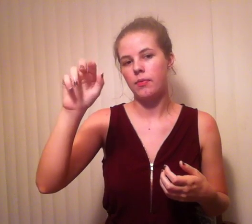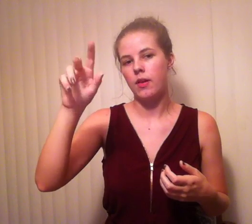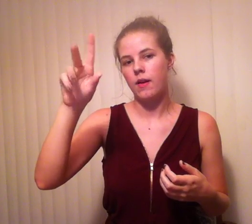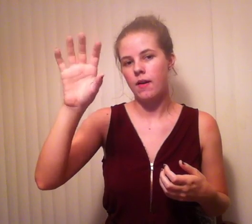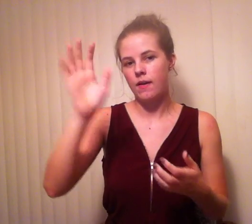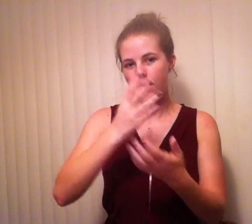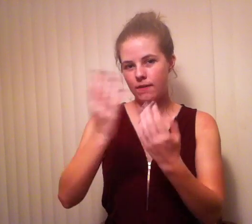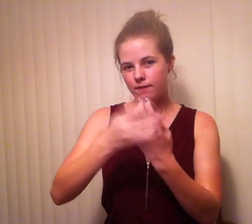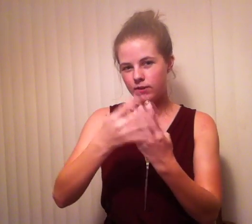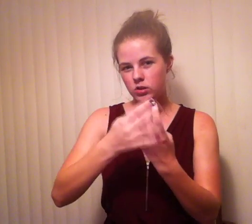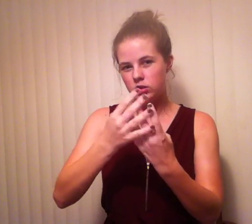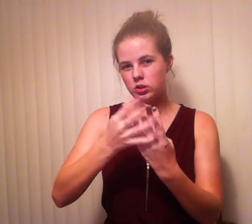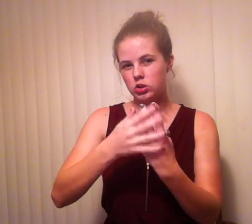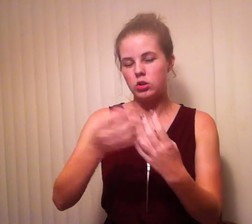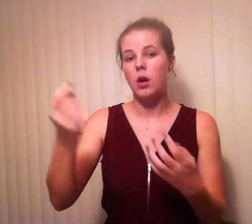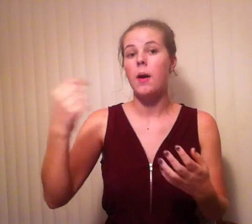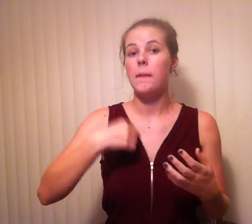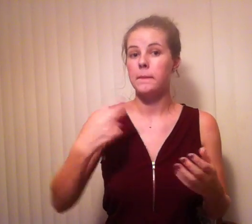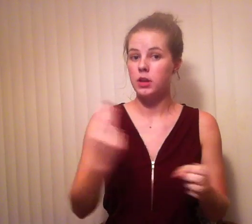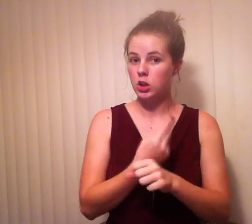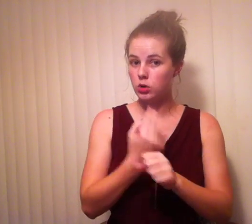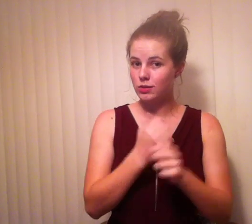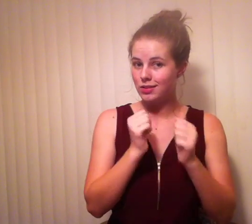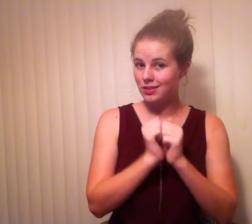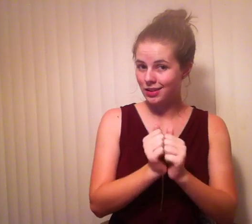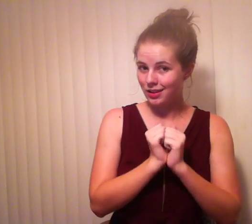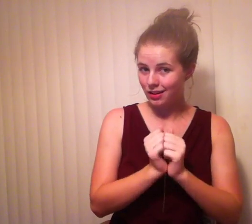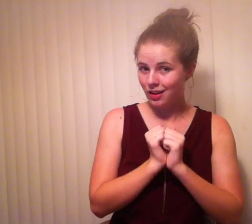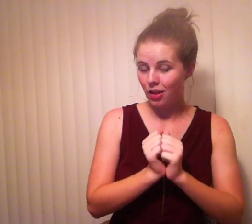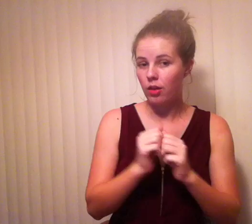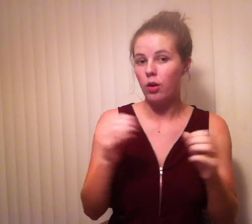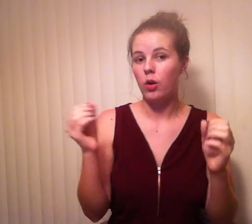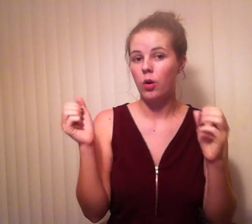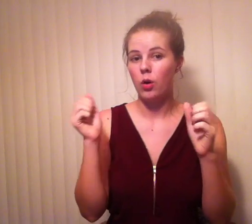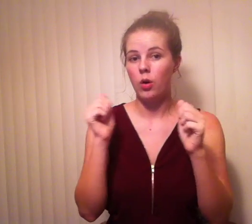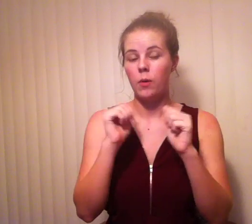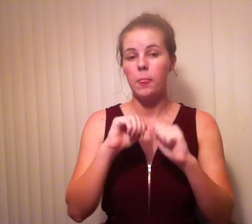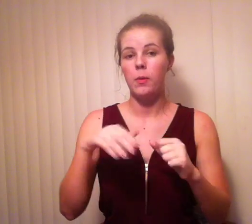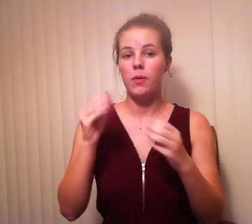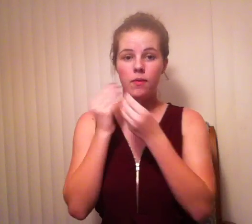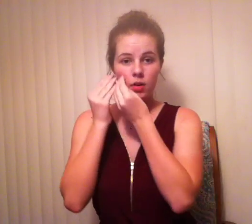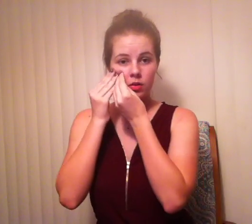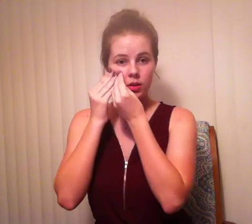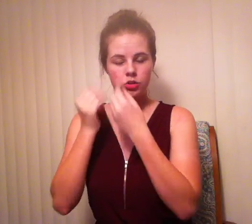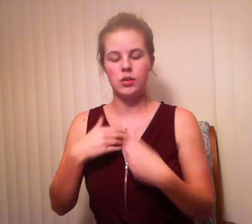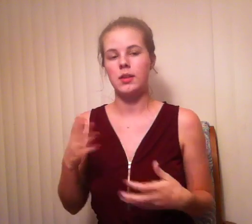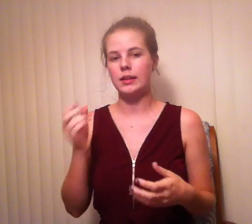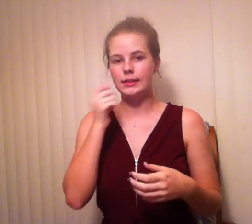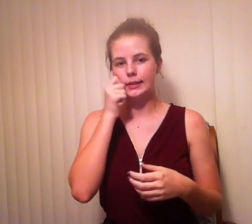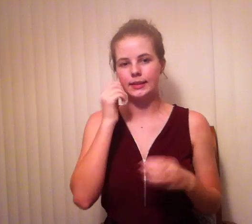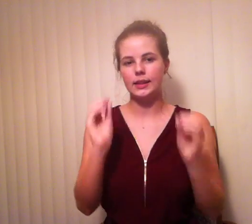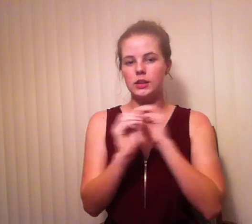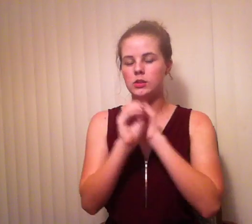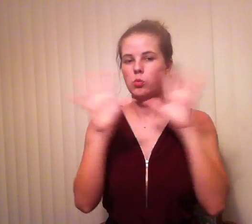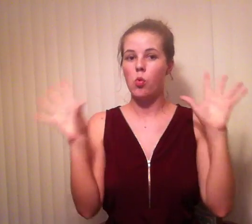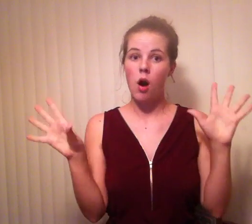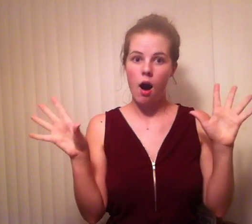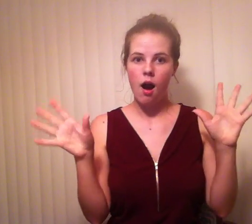to use it as of recently, mixing it with foundations because I find it just gives your skin this really beautiful luminous look, which I think looks really nice for the spring. And I mix it with